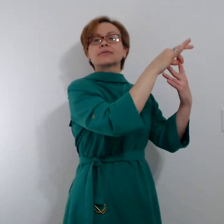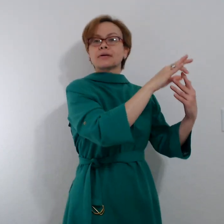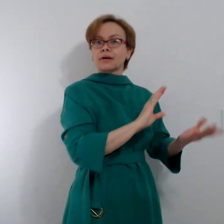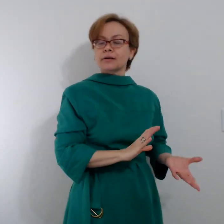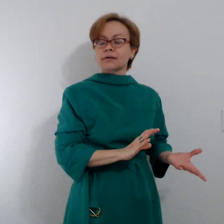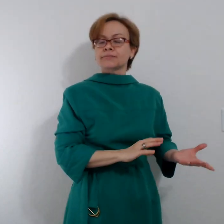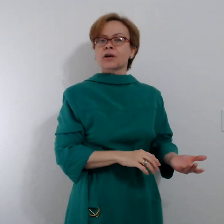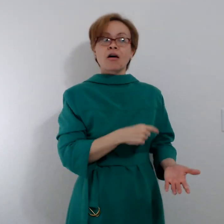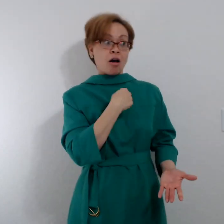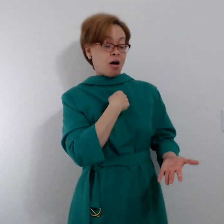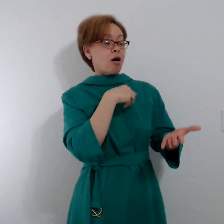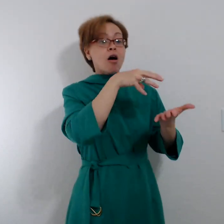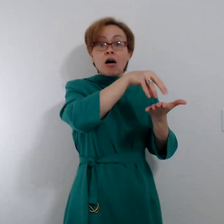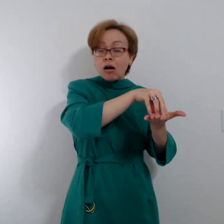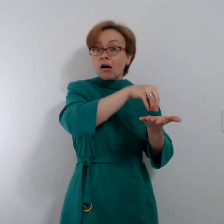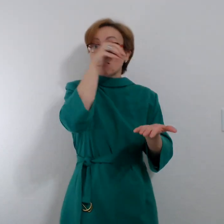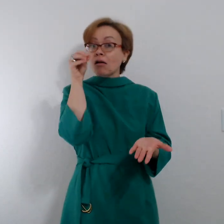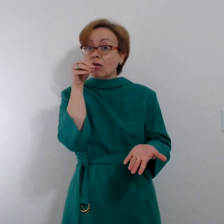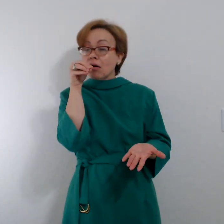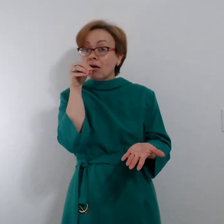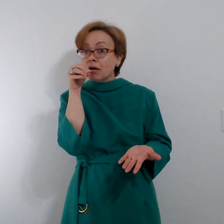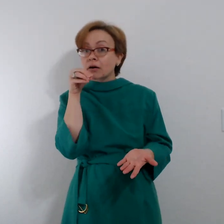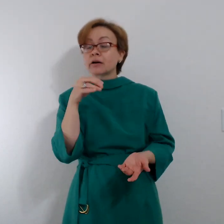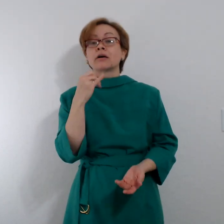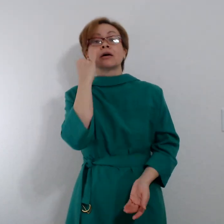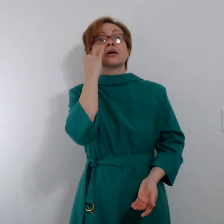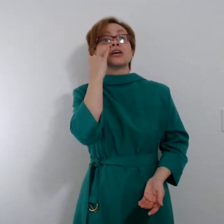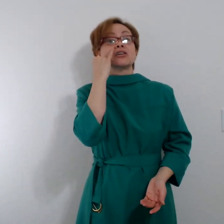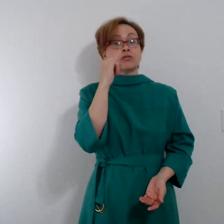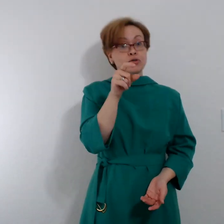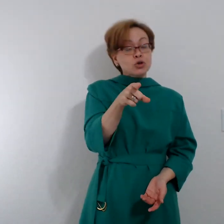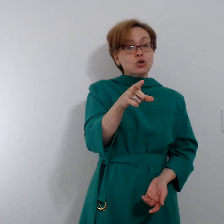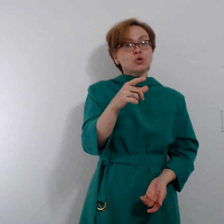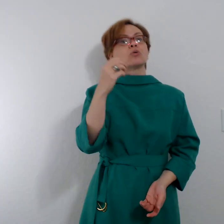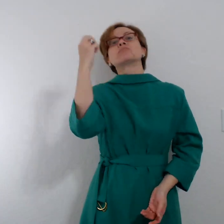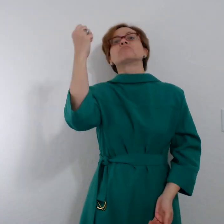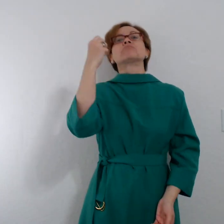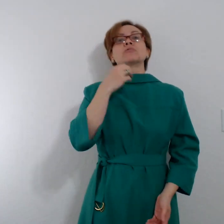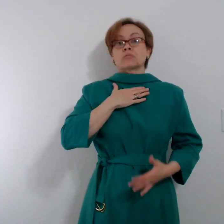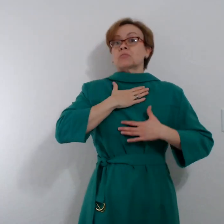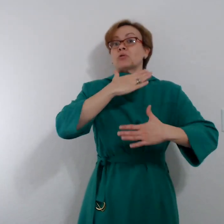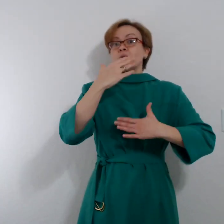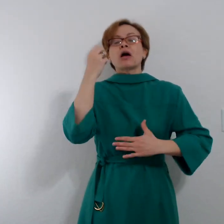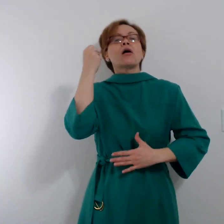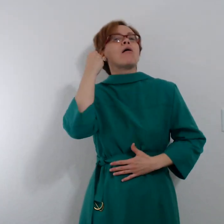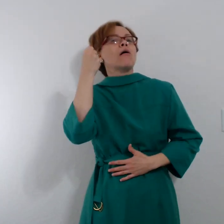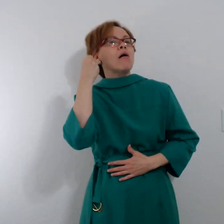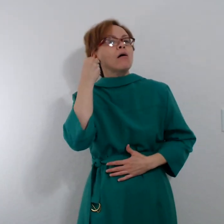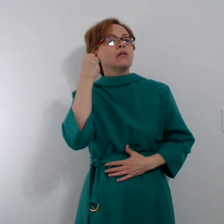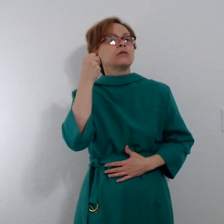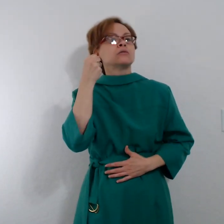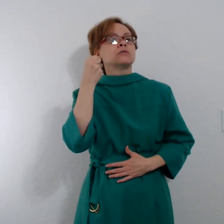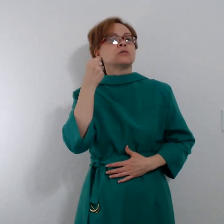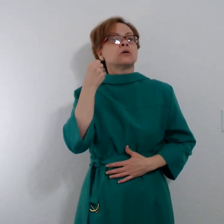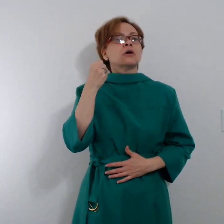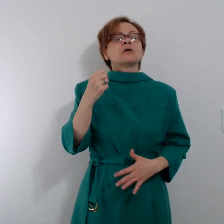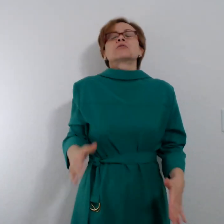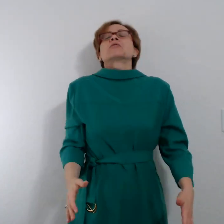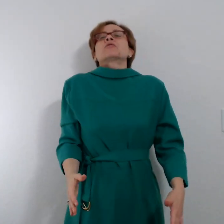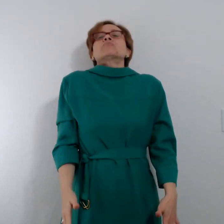at all. That wastes energy, and that depletes oxygen, and it builds up CO2 in your